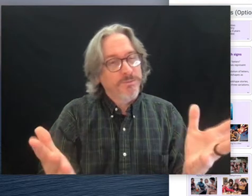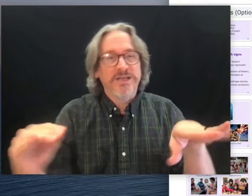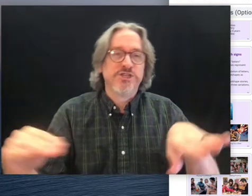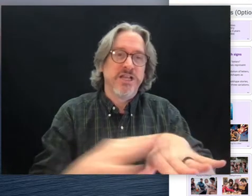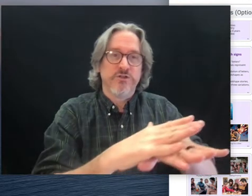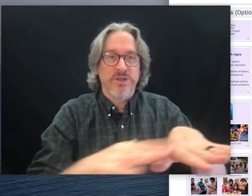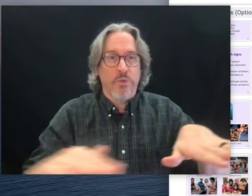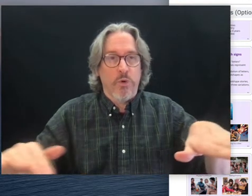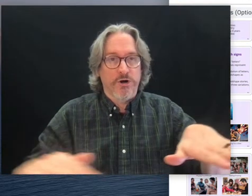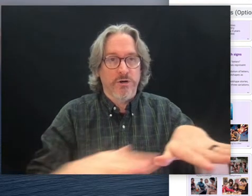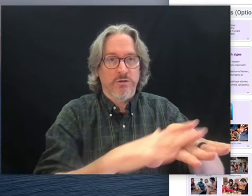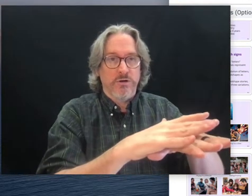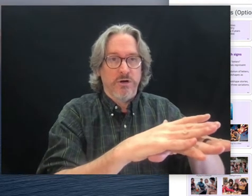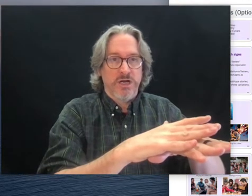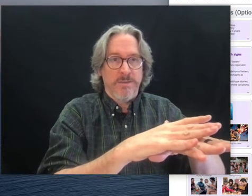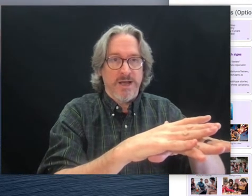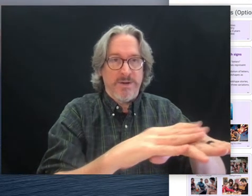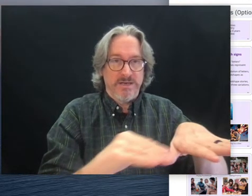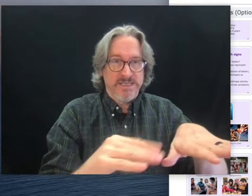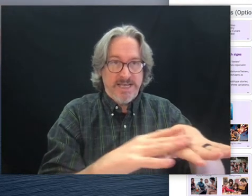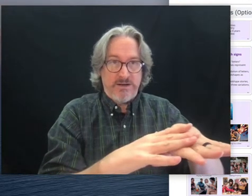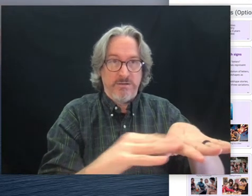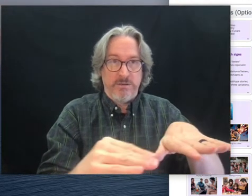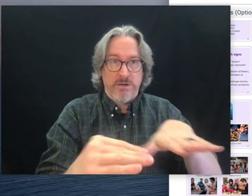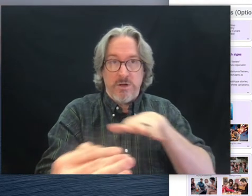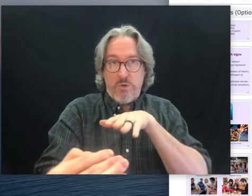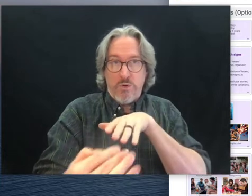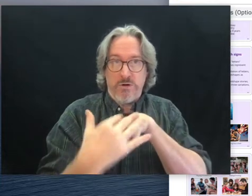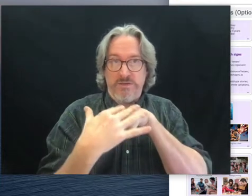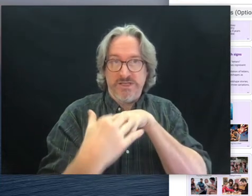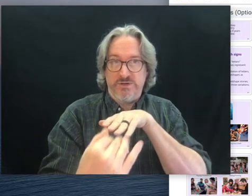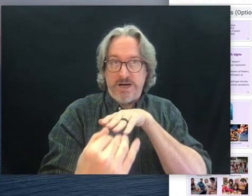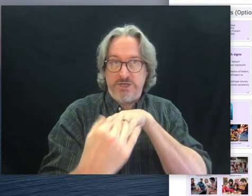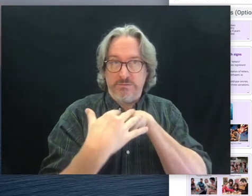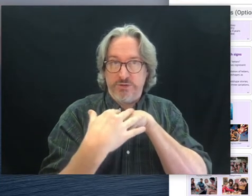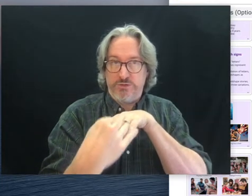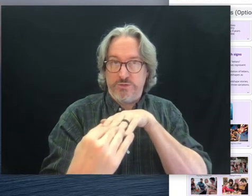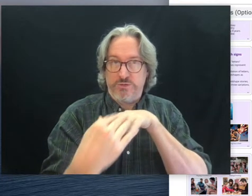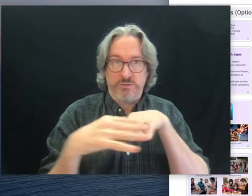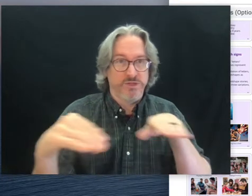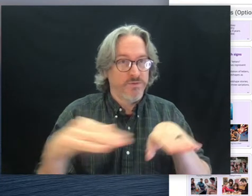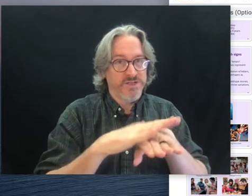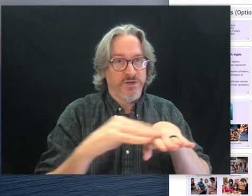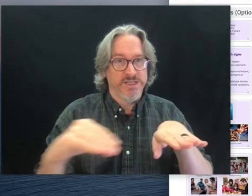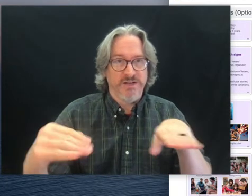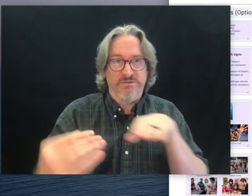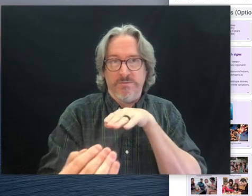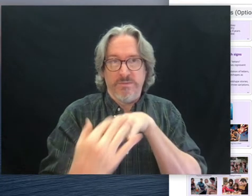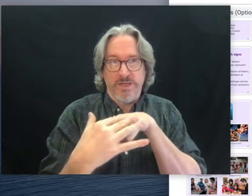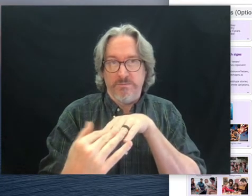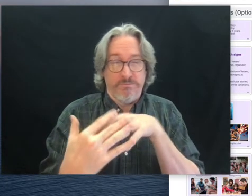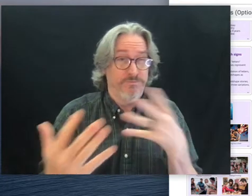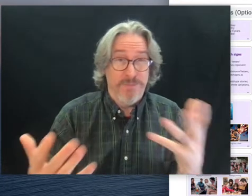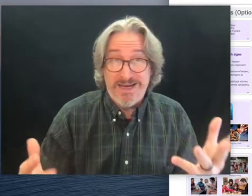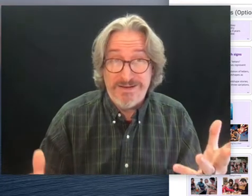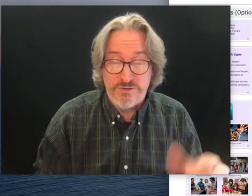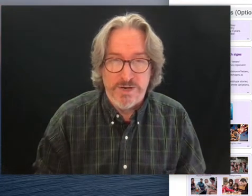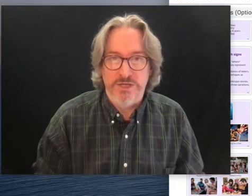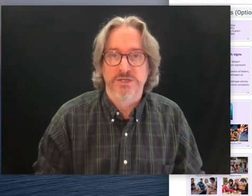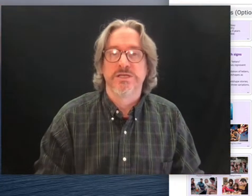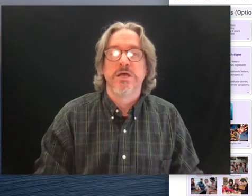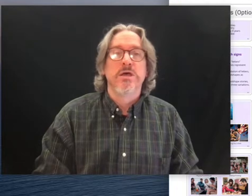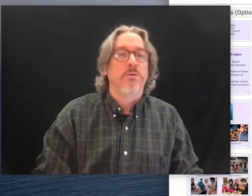Beach can either be the water coming up onto the sand or this direction. So you can see it from many